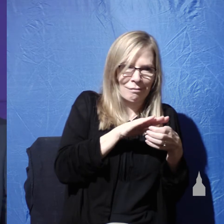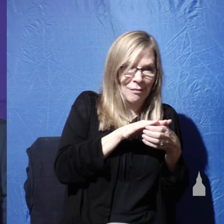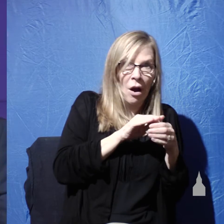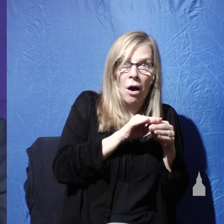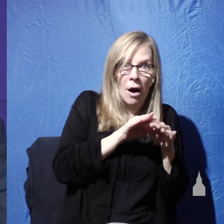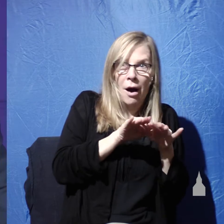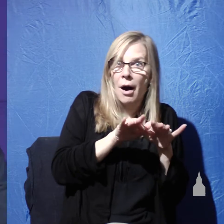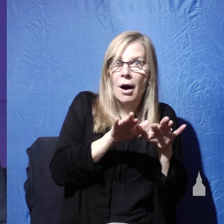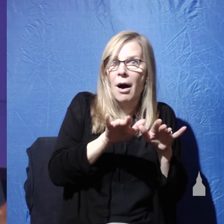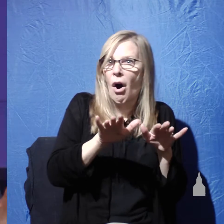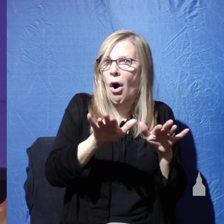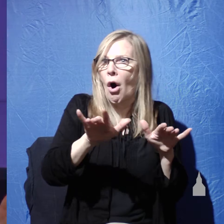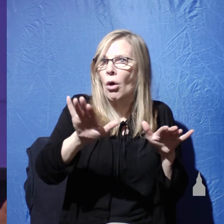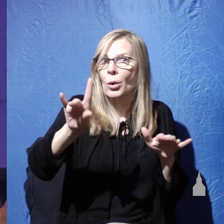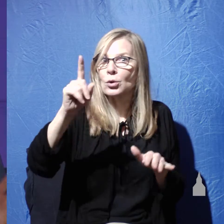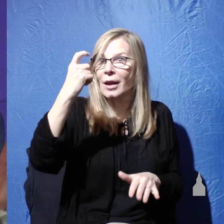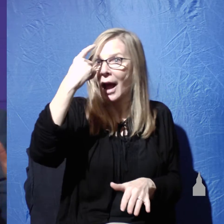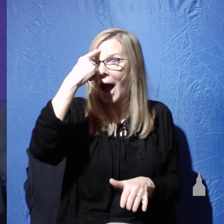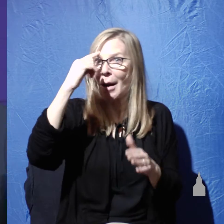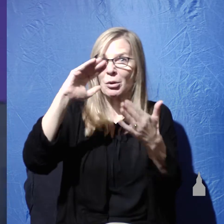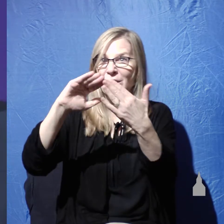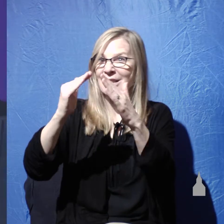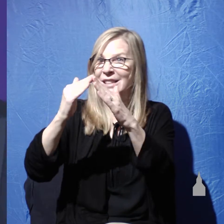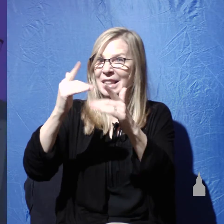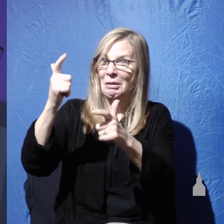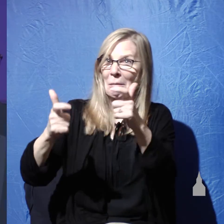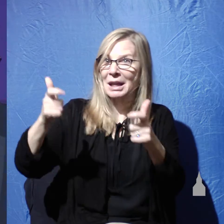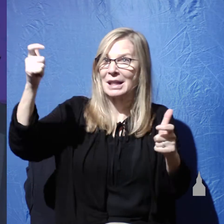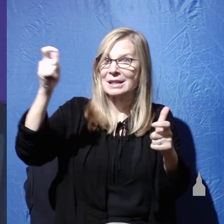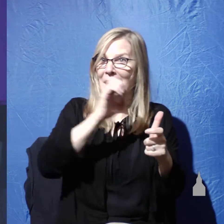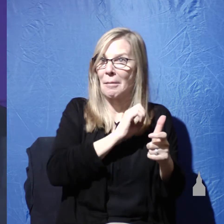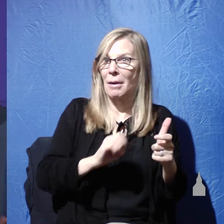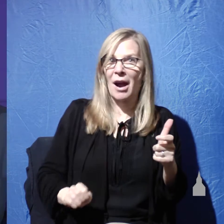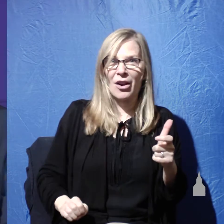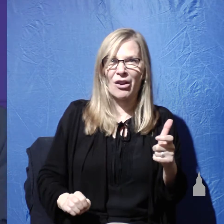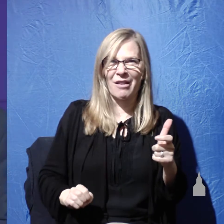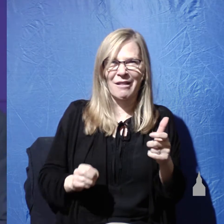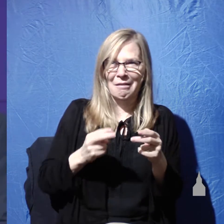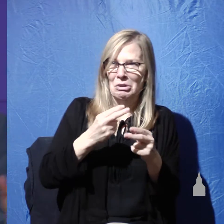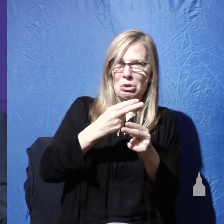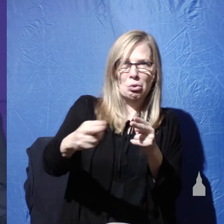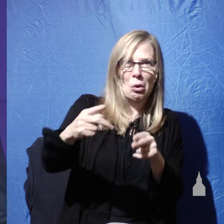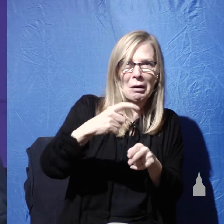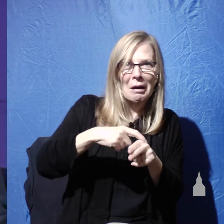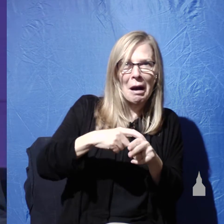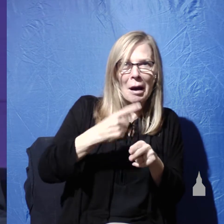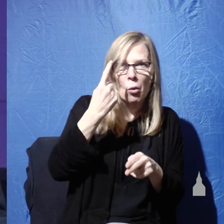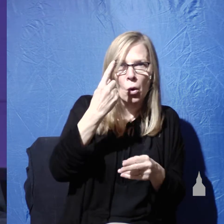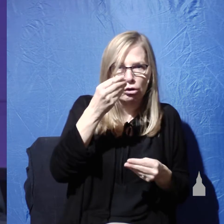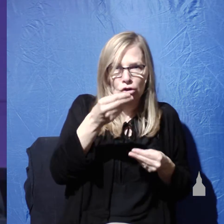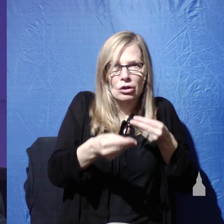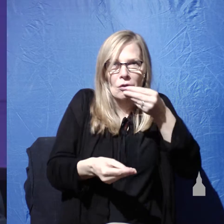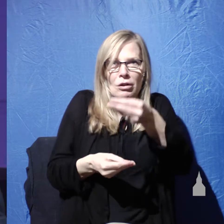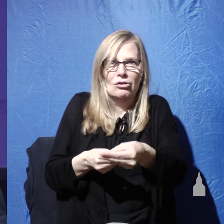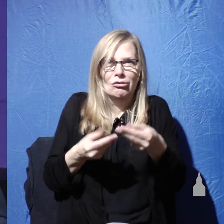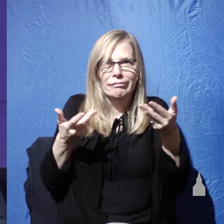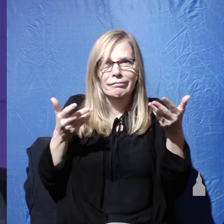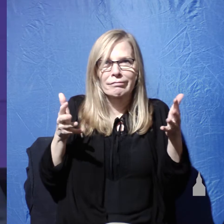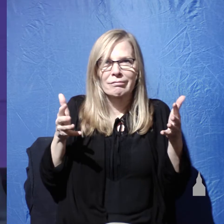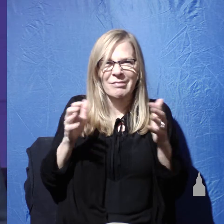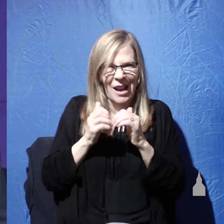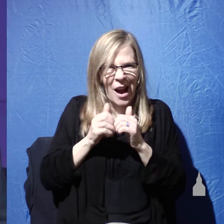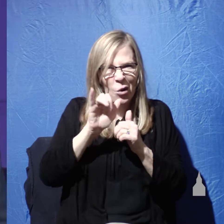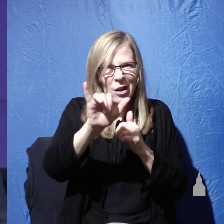greatest empire of that day, Rome, and all in one generation? How did that possibly happen?